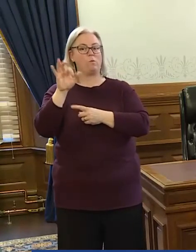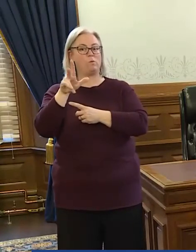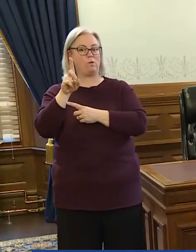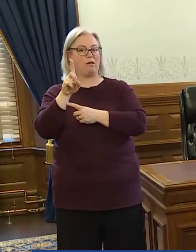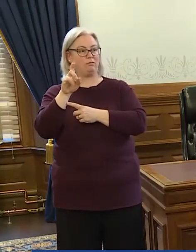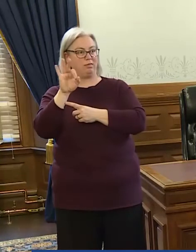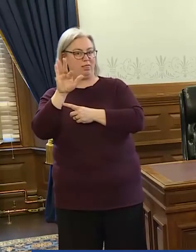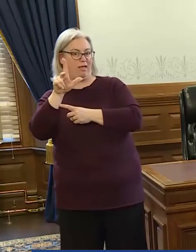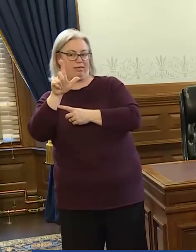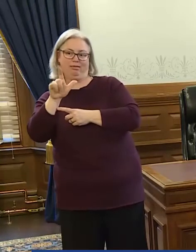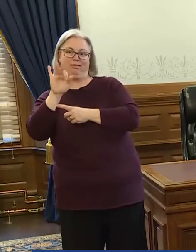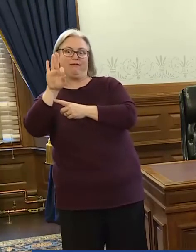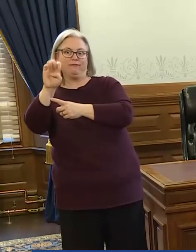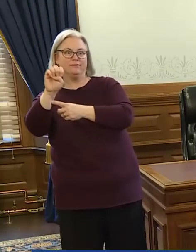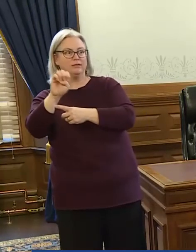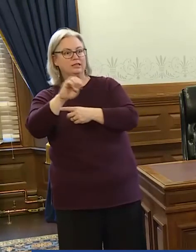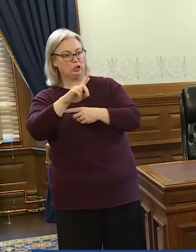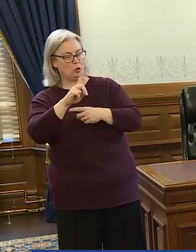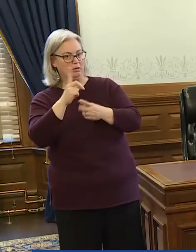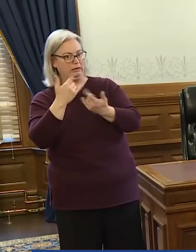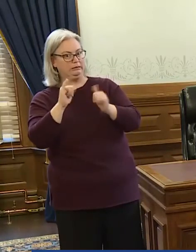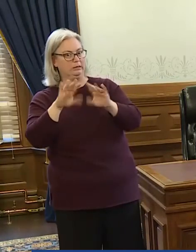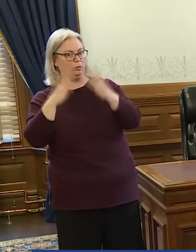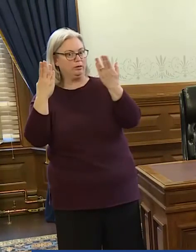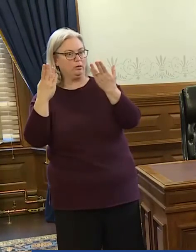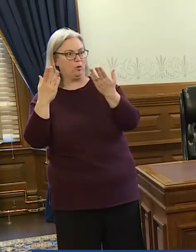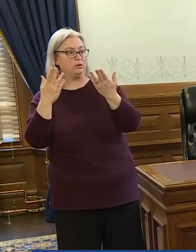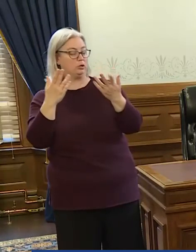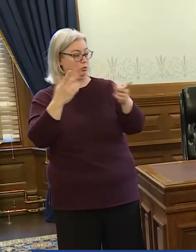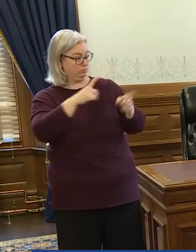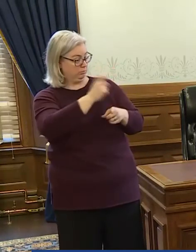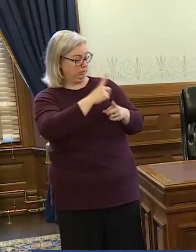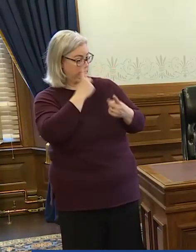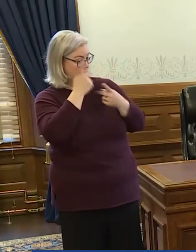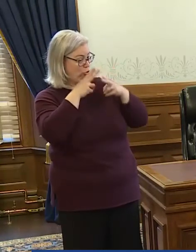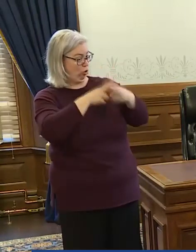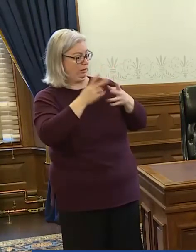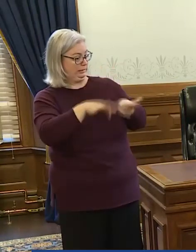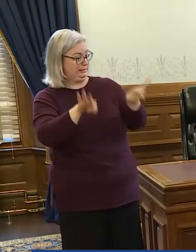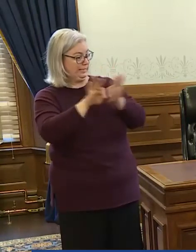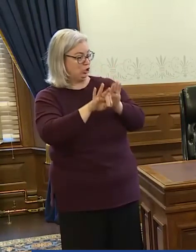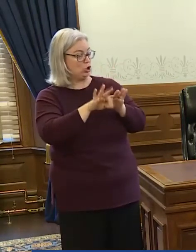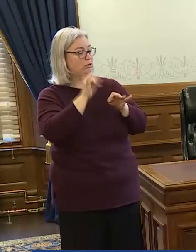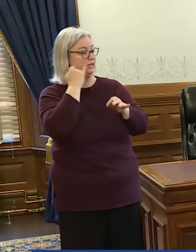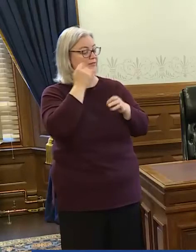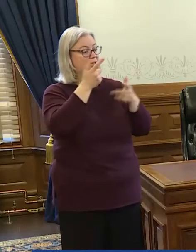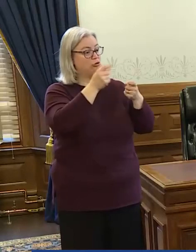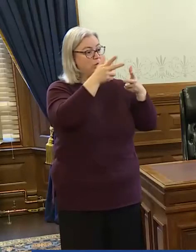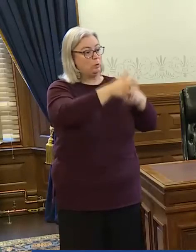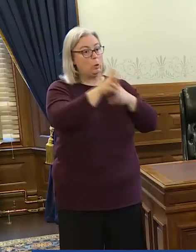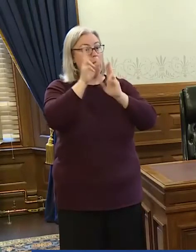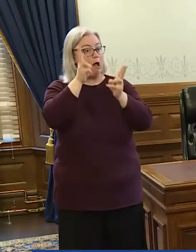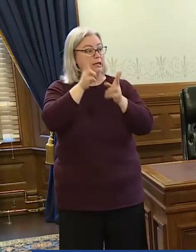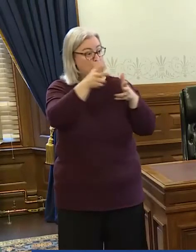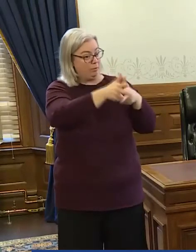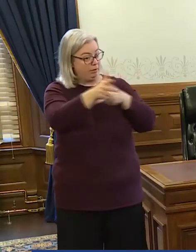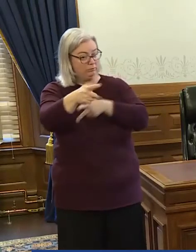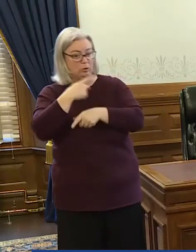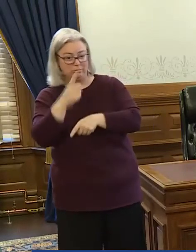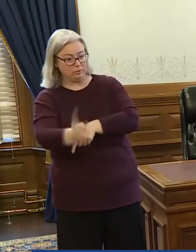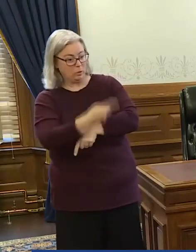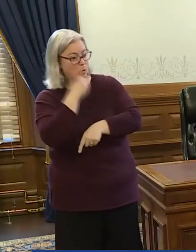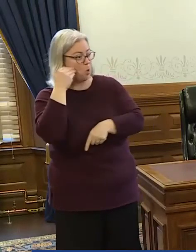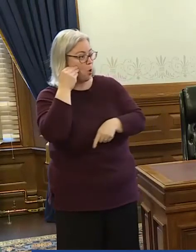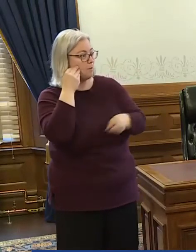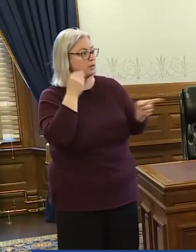wanted to ask you, is that considered essential? Will somebody be pulled over and said to go home if they try and go hunting?